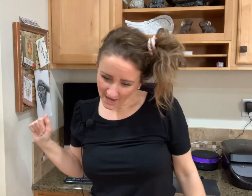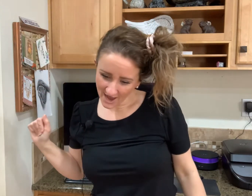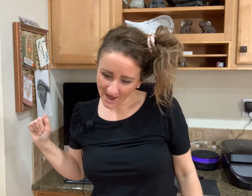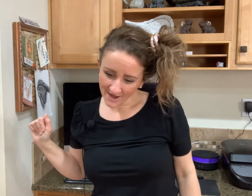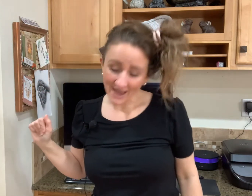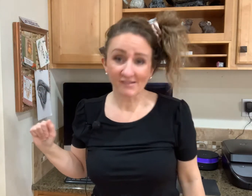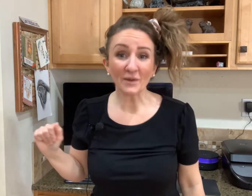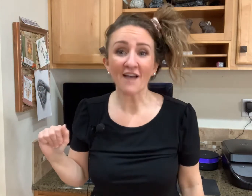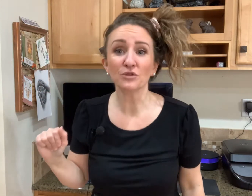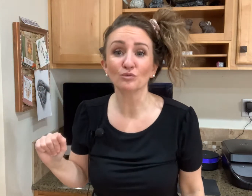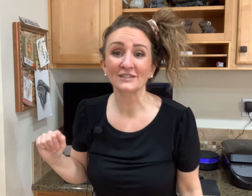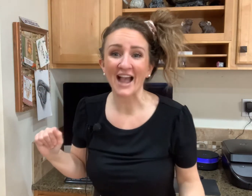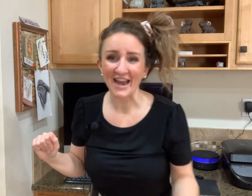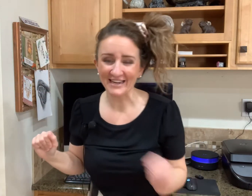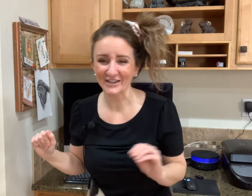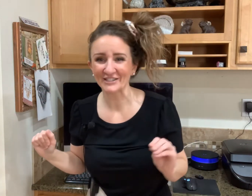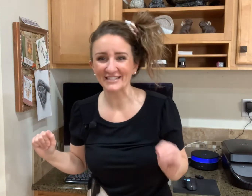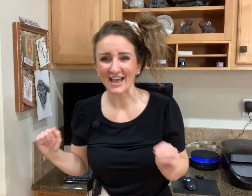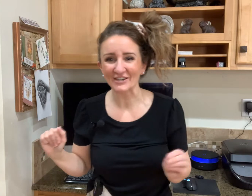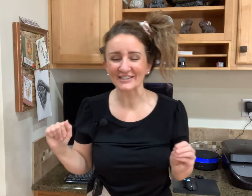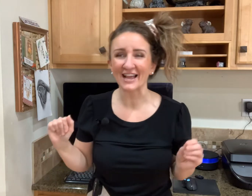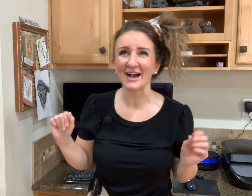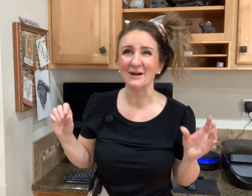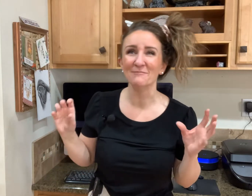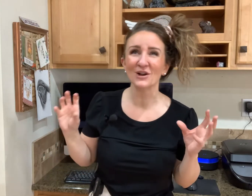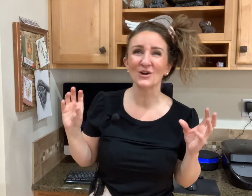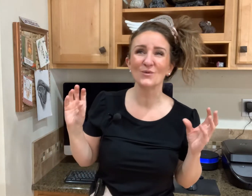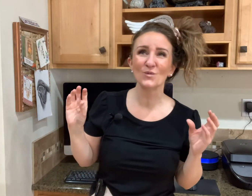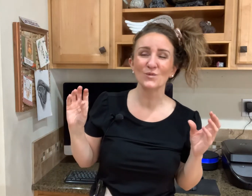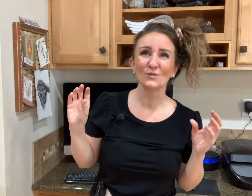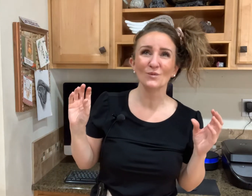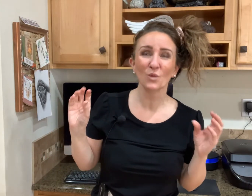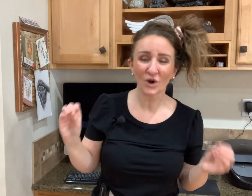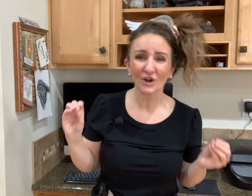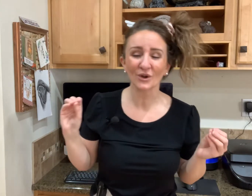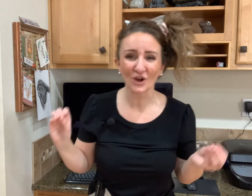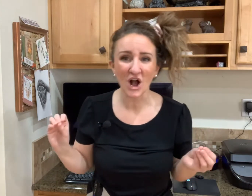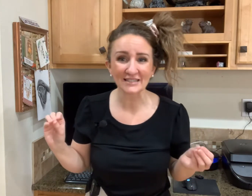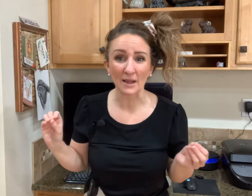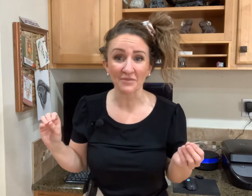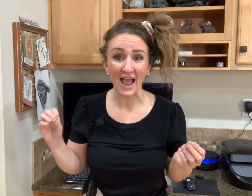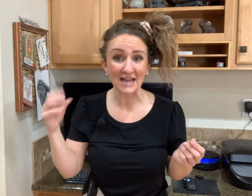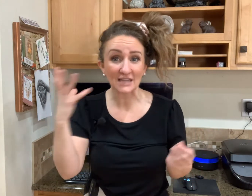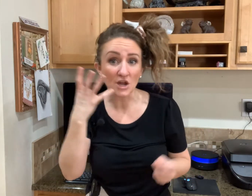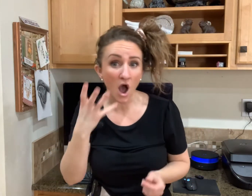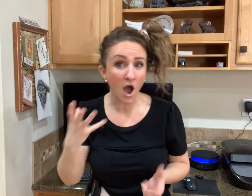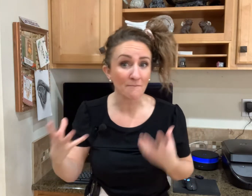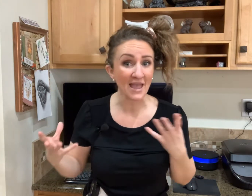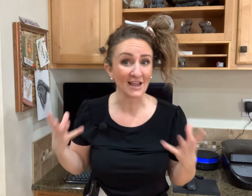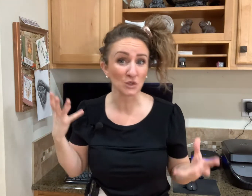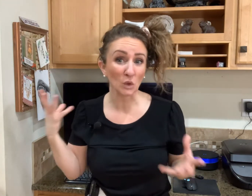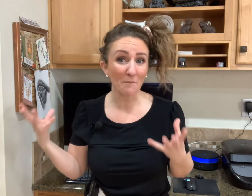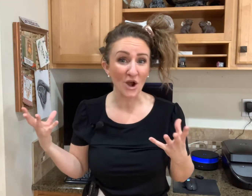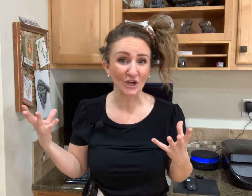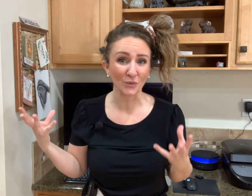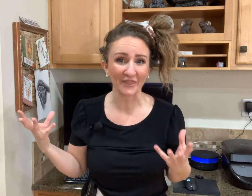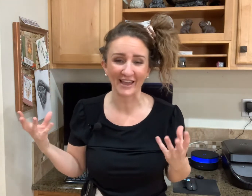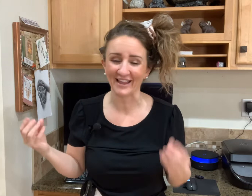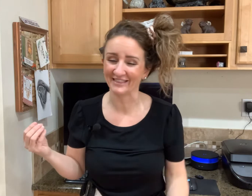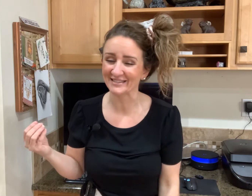Okay, next we have the sign. Here's another word or concept that has a non-manual marker with it, and this one's